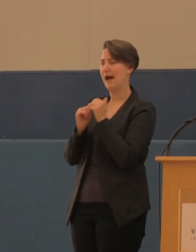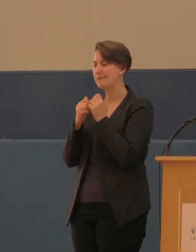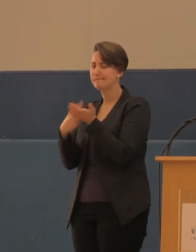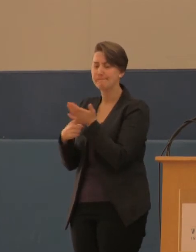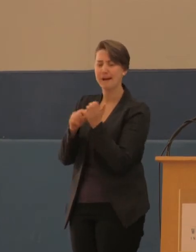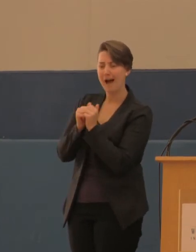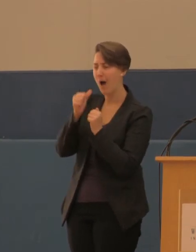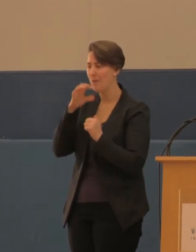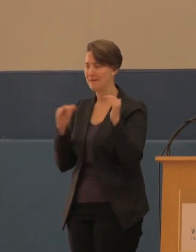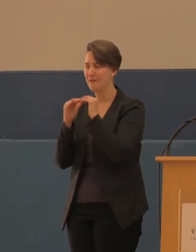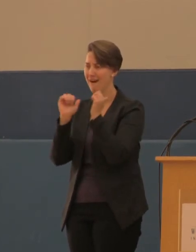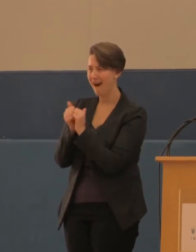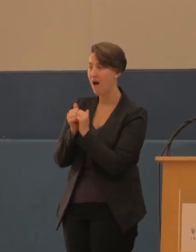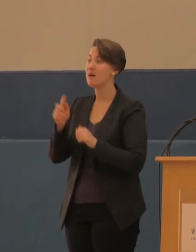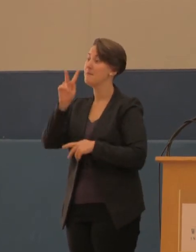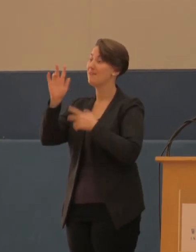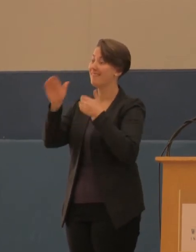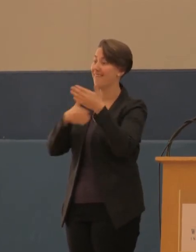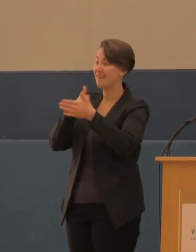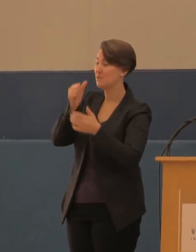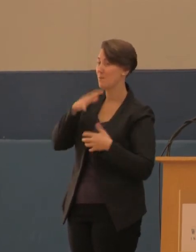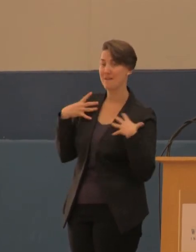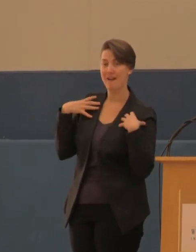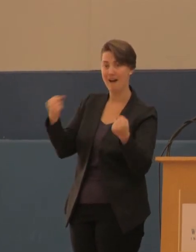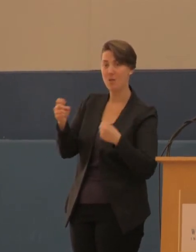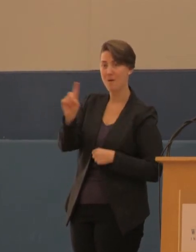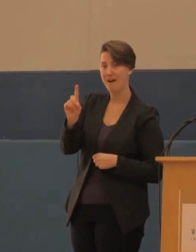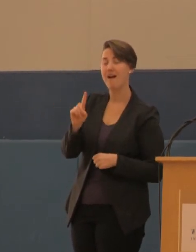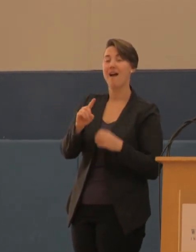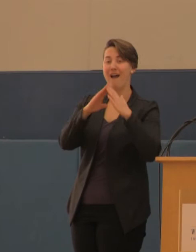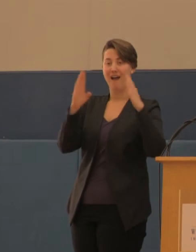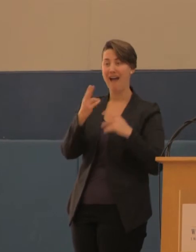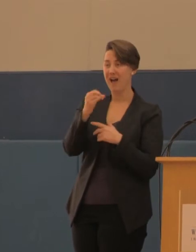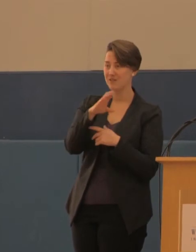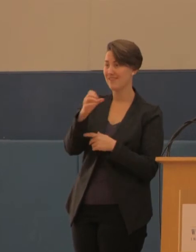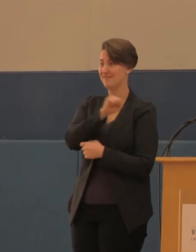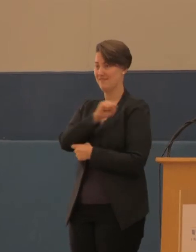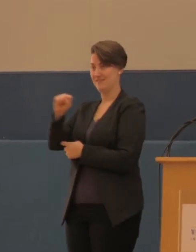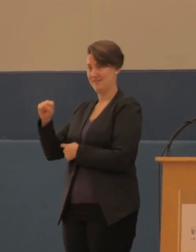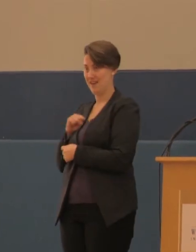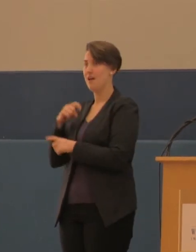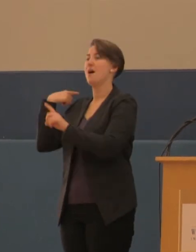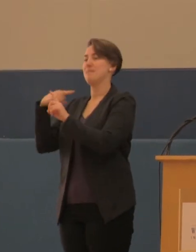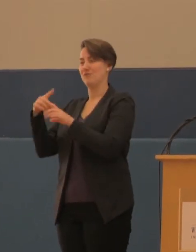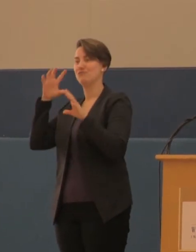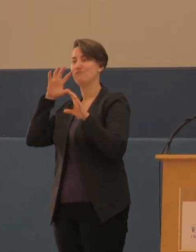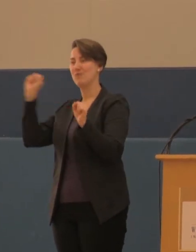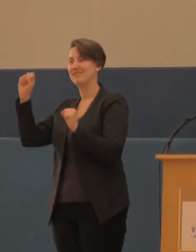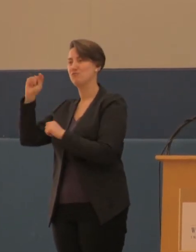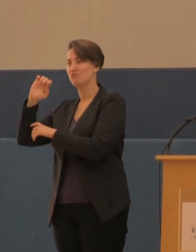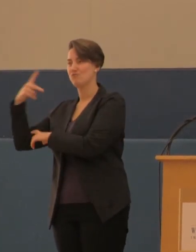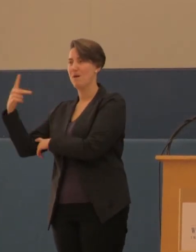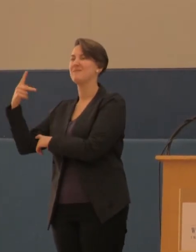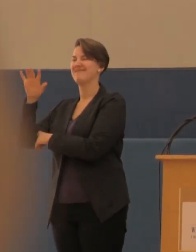equally. Anti-women's health majorities in the House and Senate in the Trump-Pence